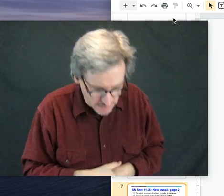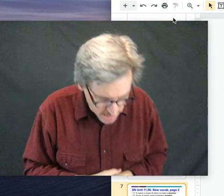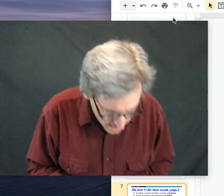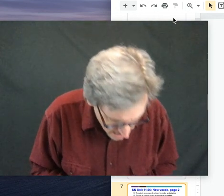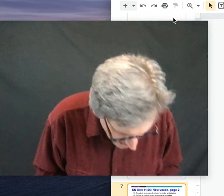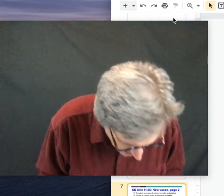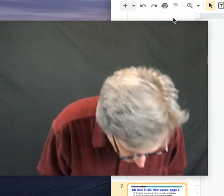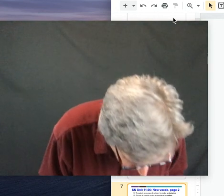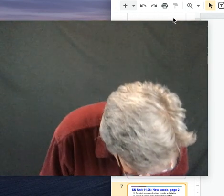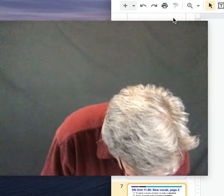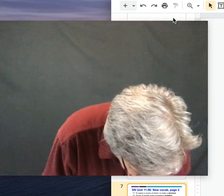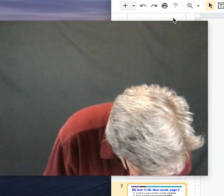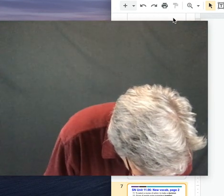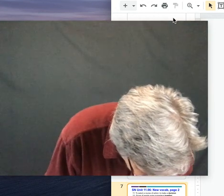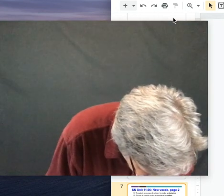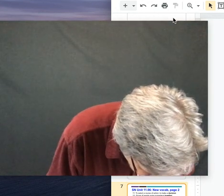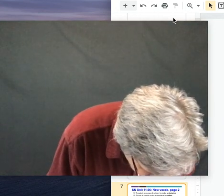this.